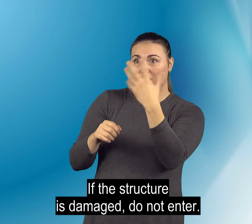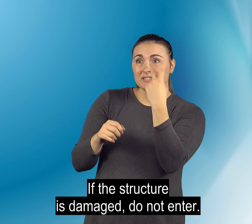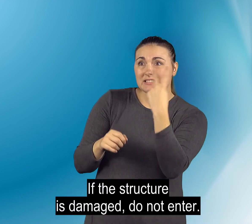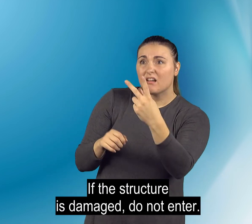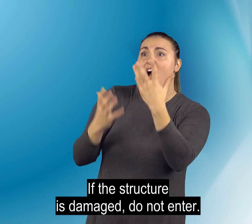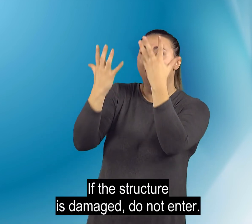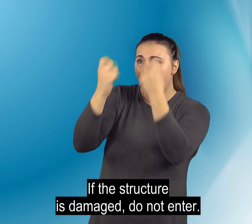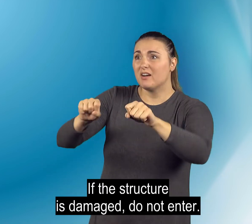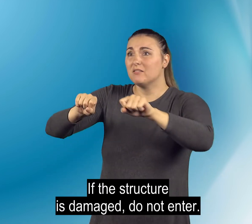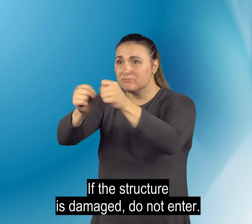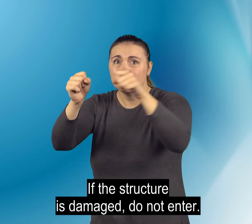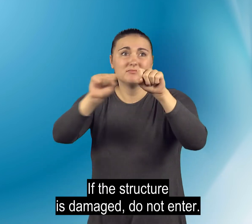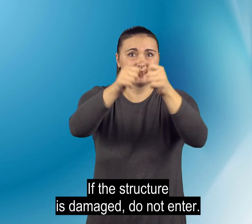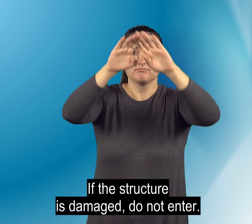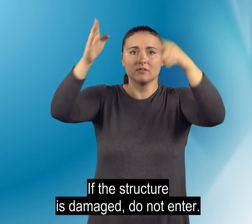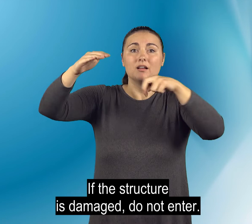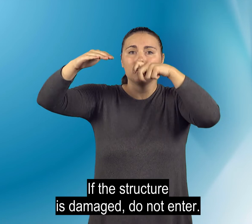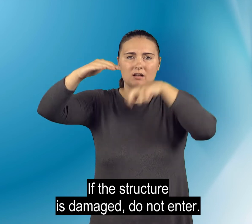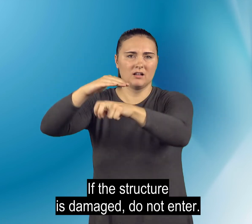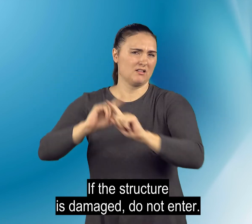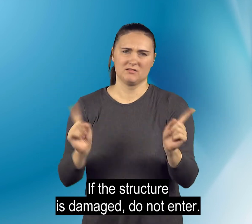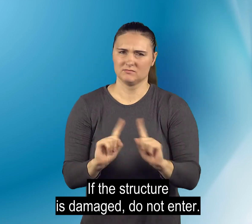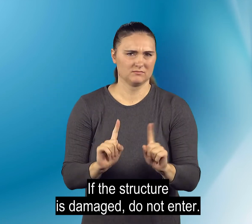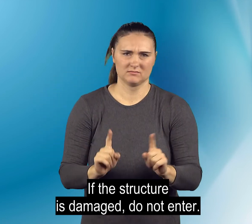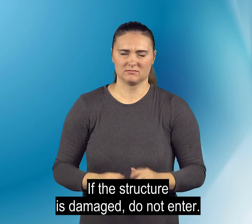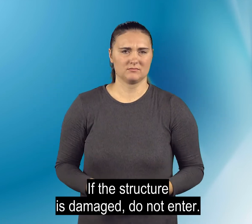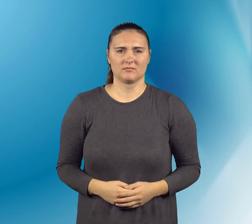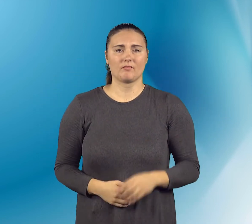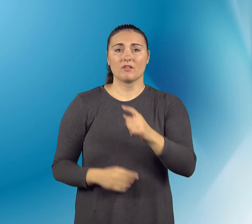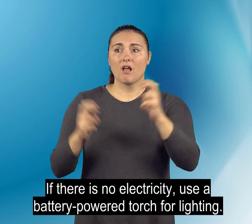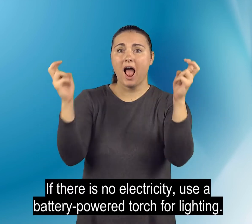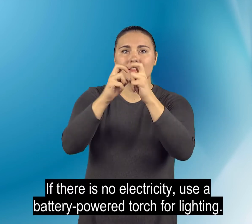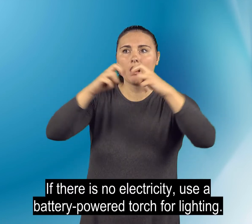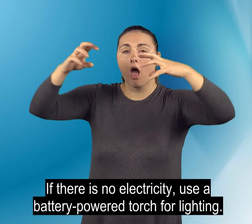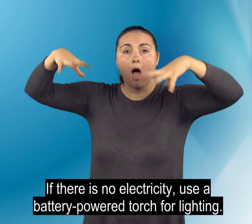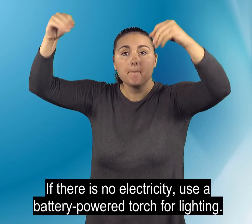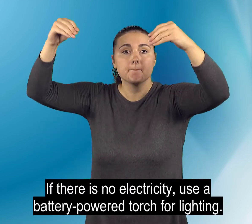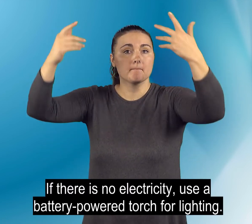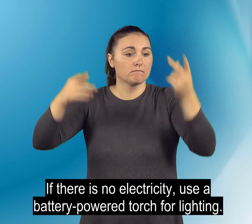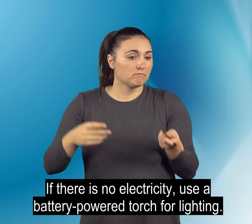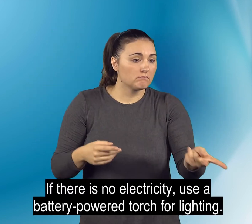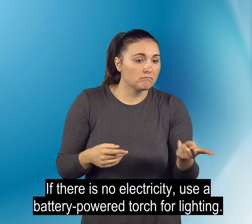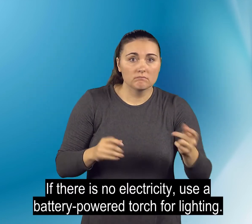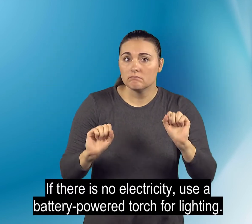If the structure is damaged, do not enter. If there is no electricity, use